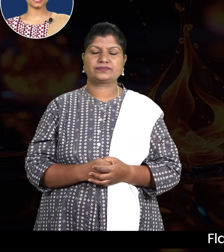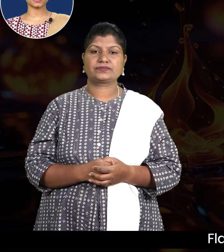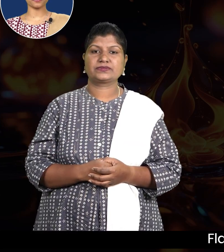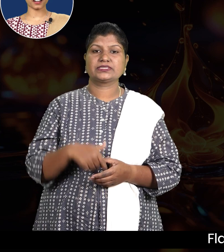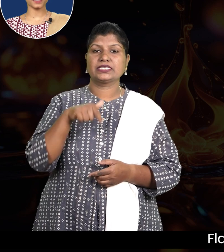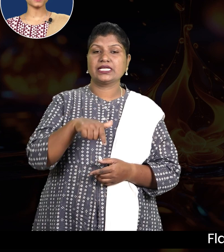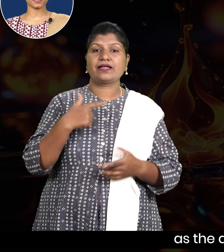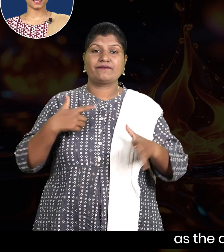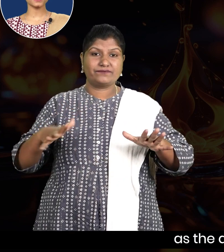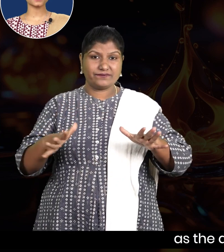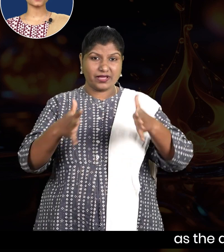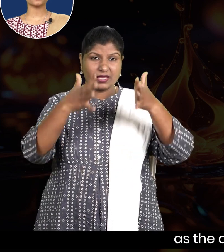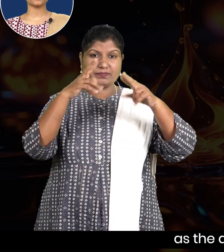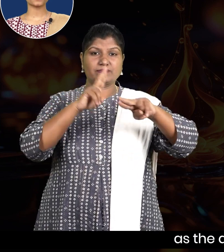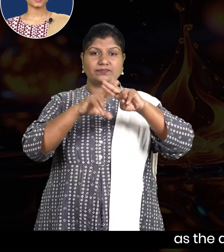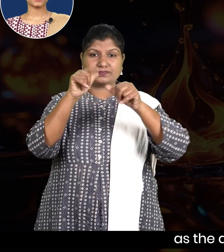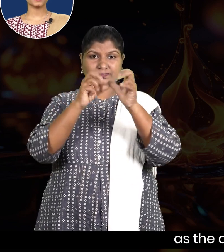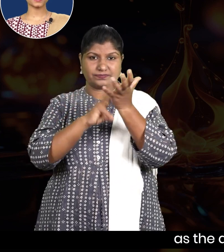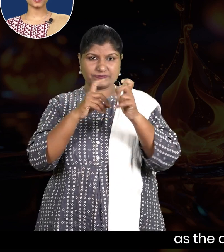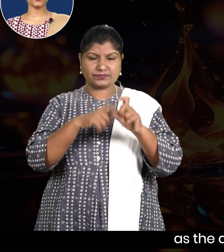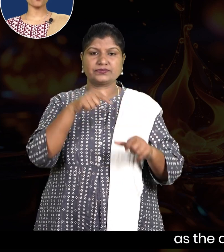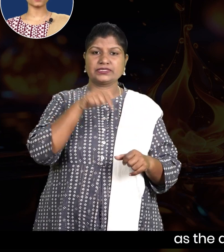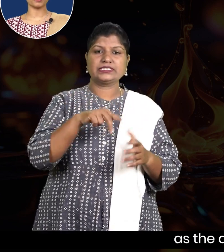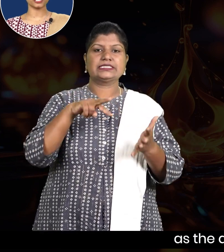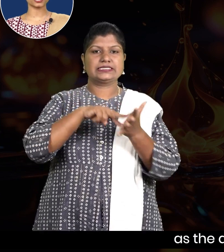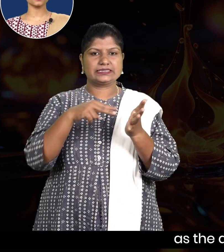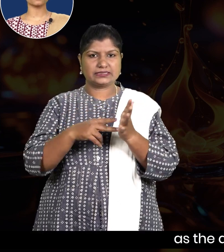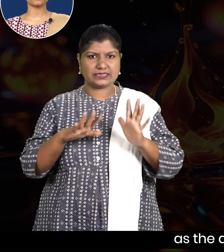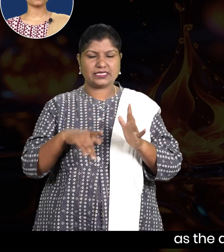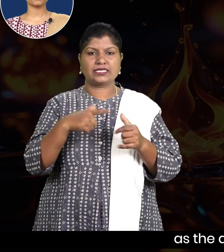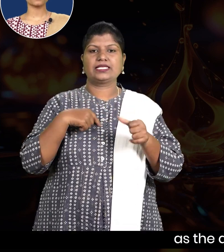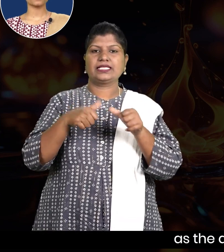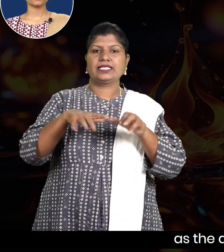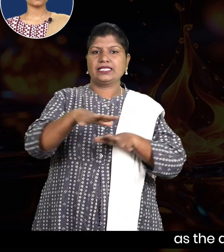Flame is defined as the area of combustion